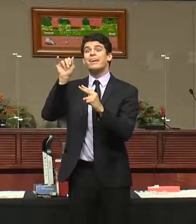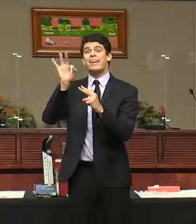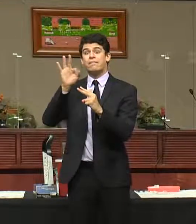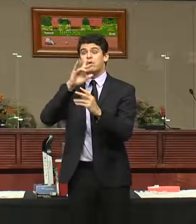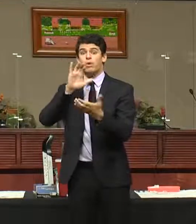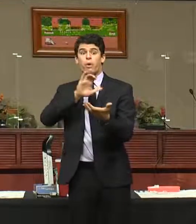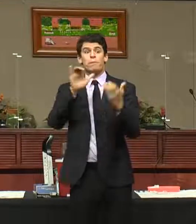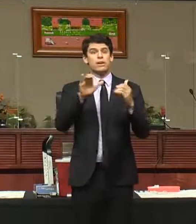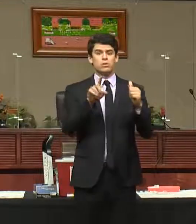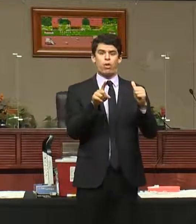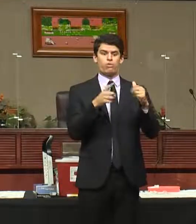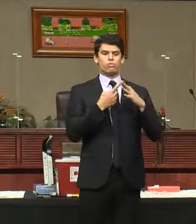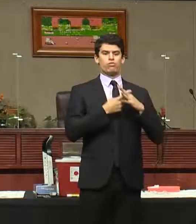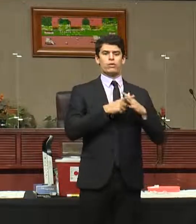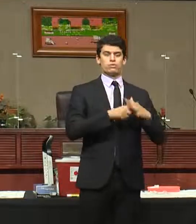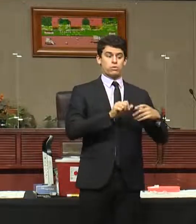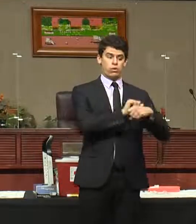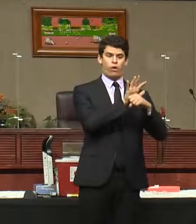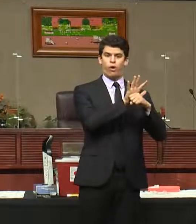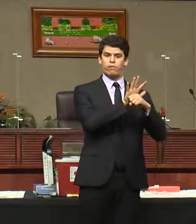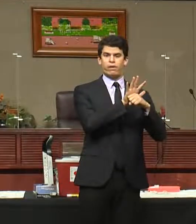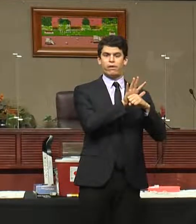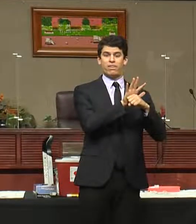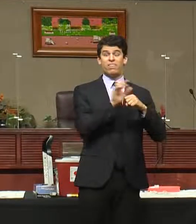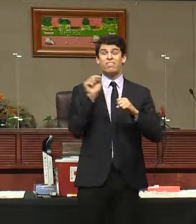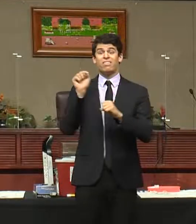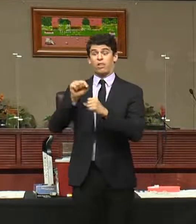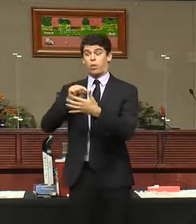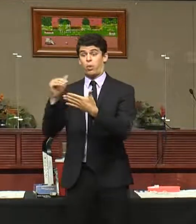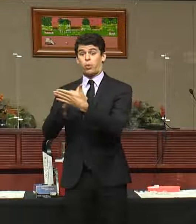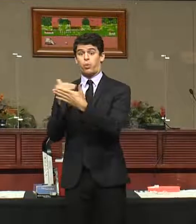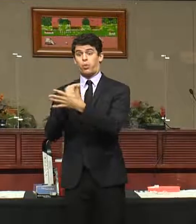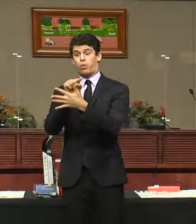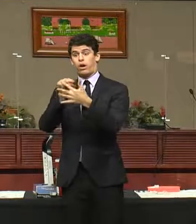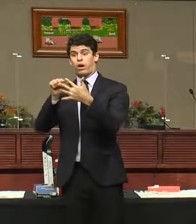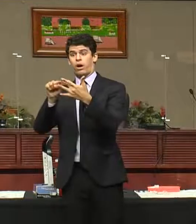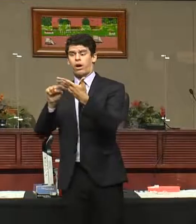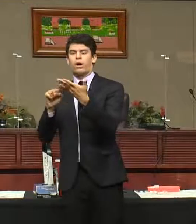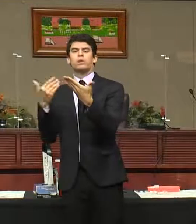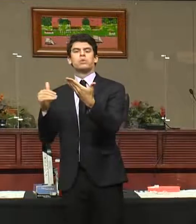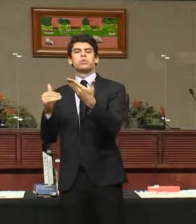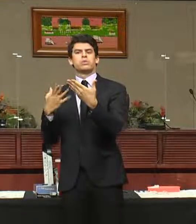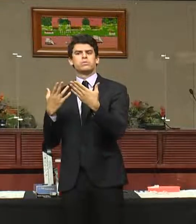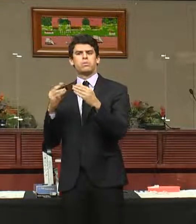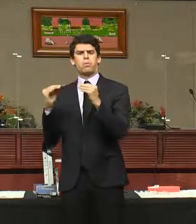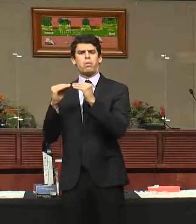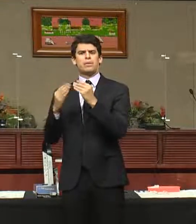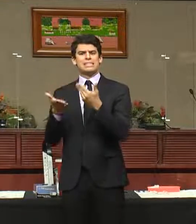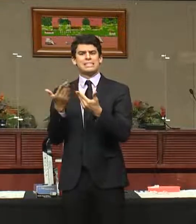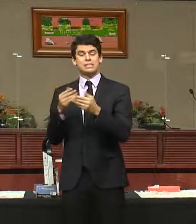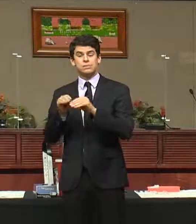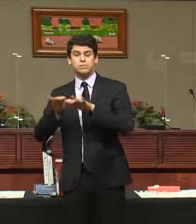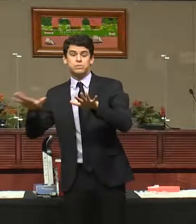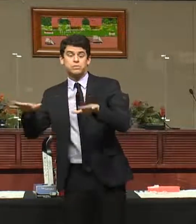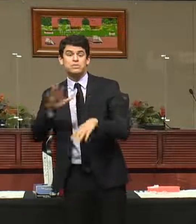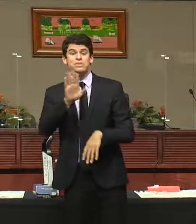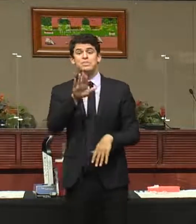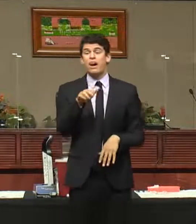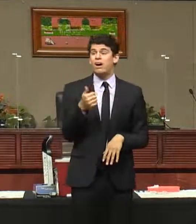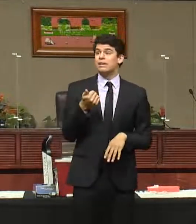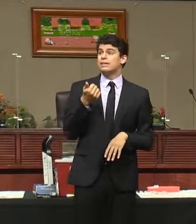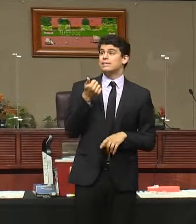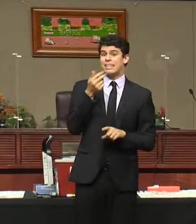prevalent variant right now. So for example, in the age of 15 to 24, they are 17% of all